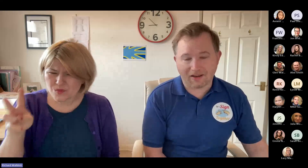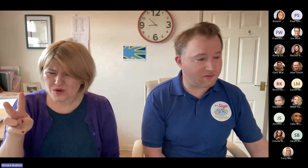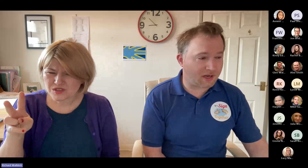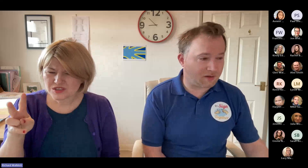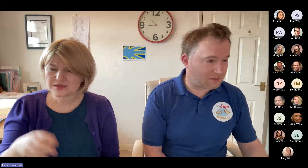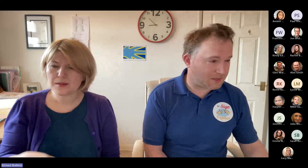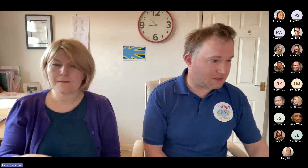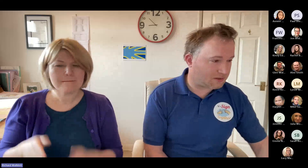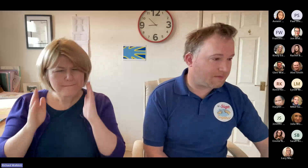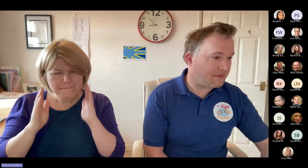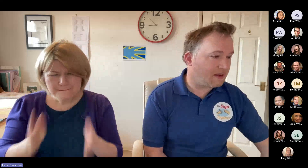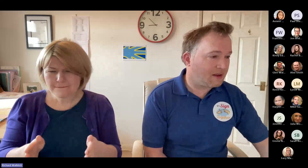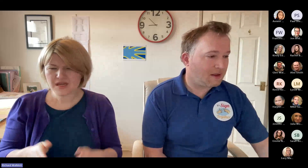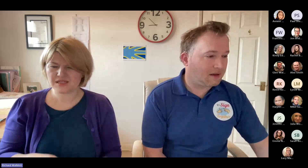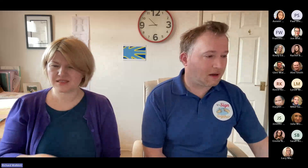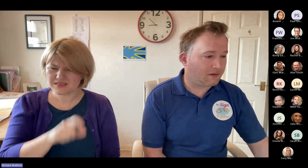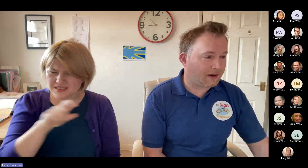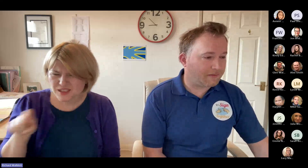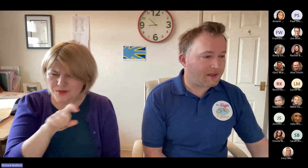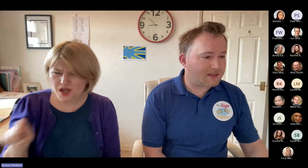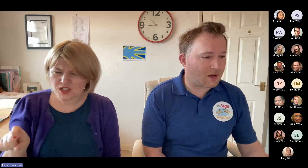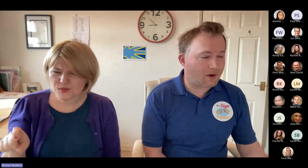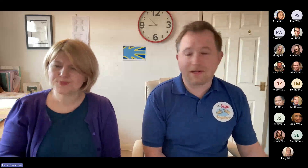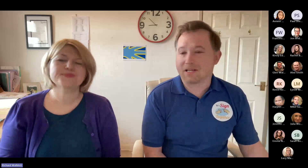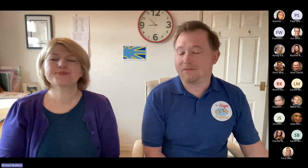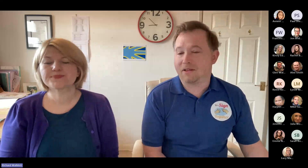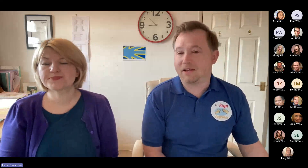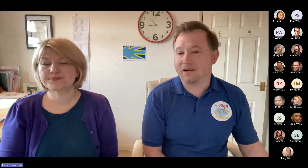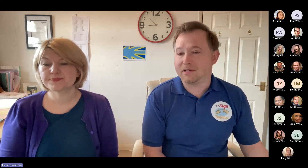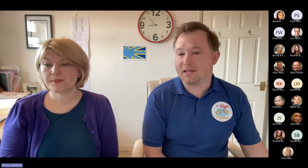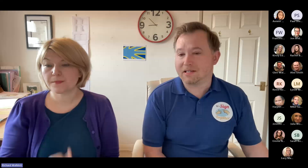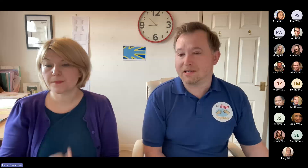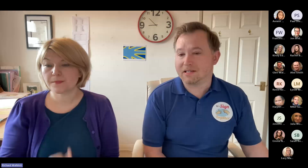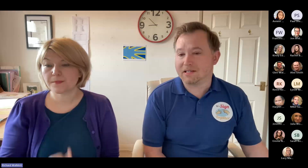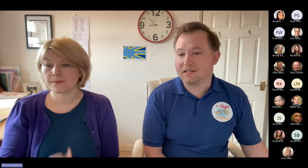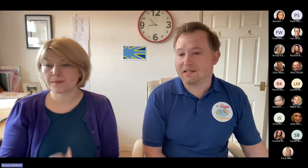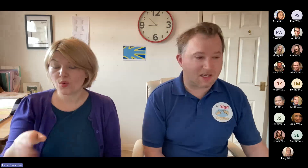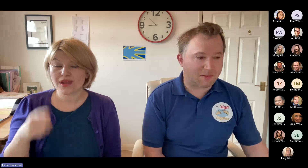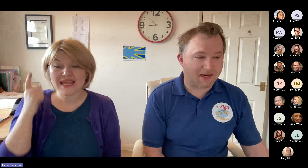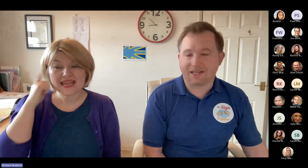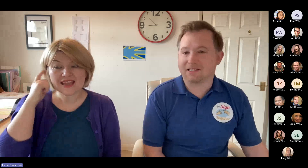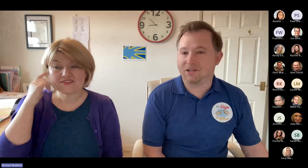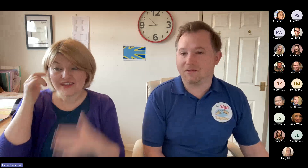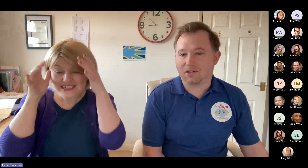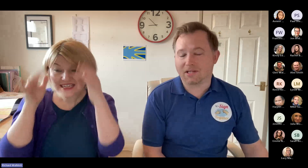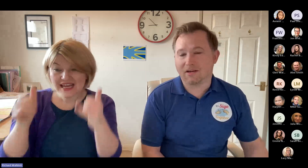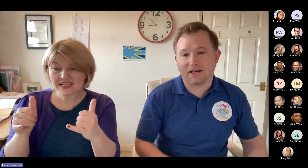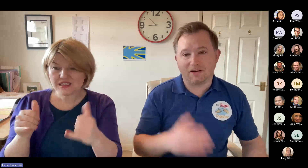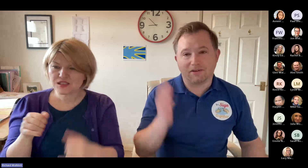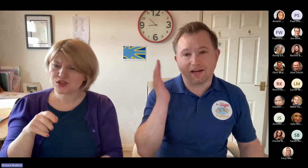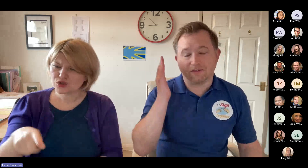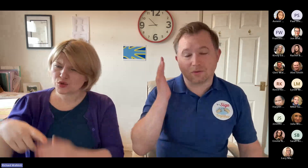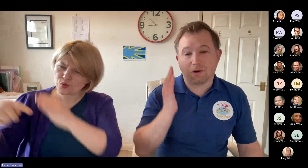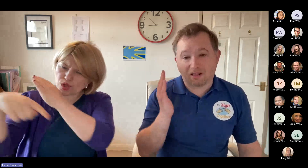have to rely on subtitles. All right, so I went to have another hearing test, and they said to me, yes, you've lost hearing in your right ear as